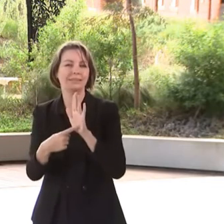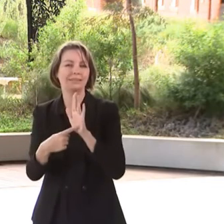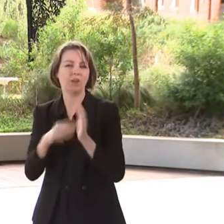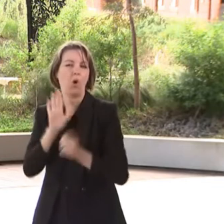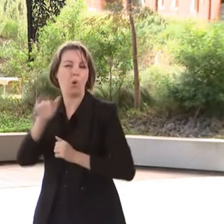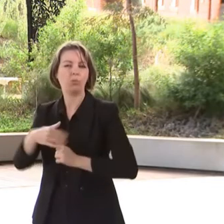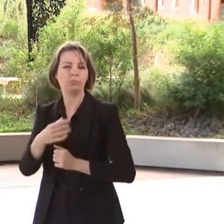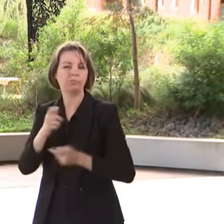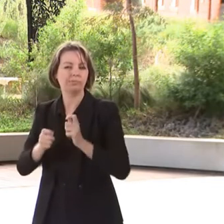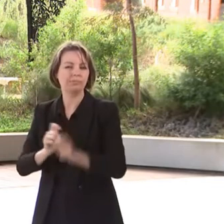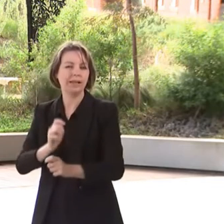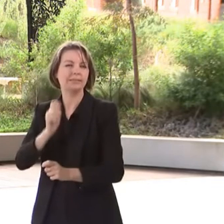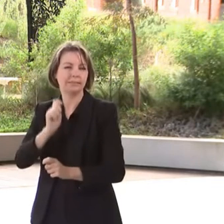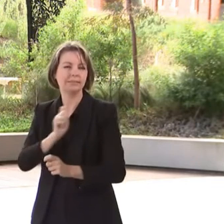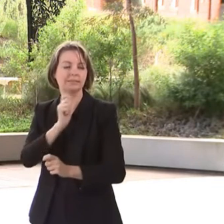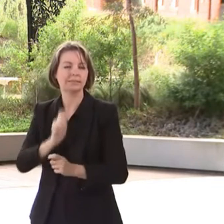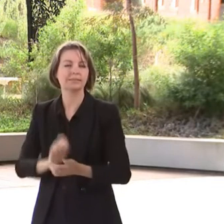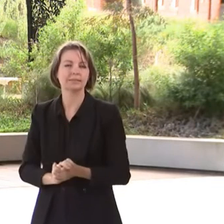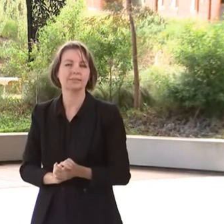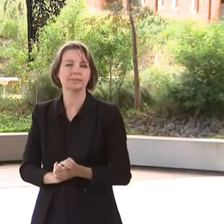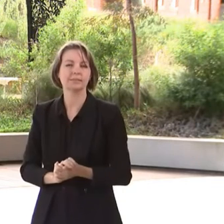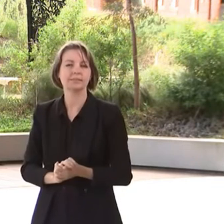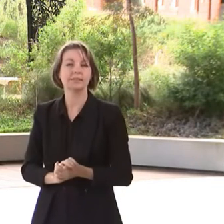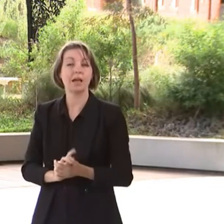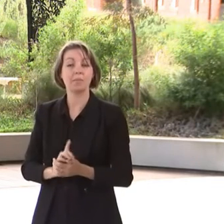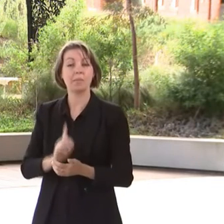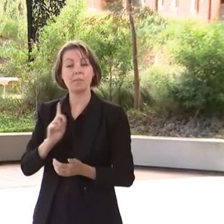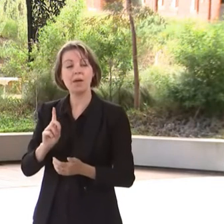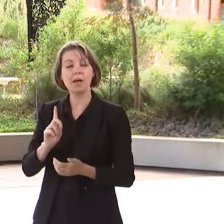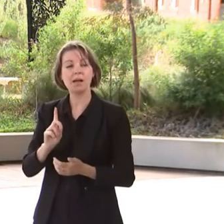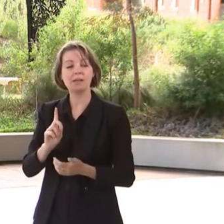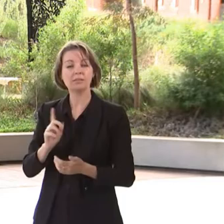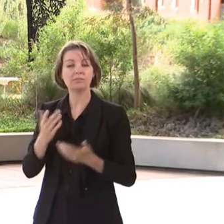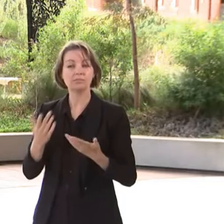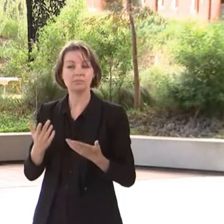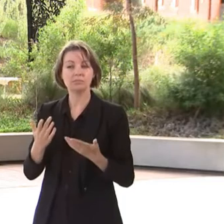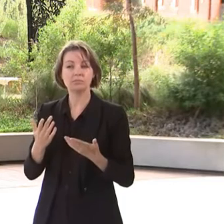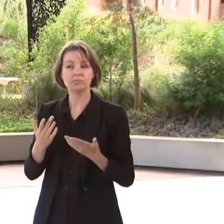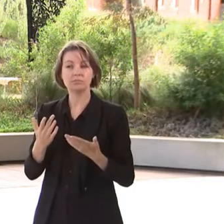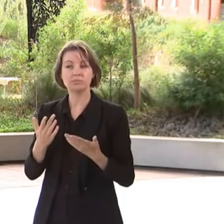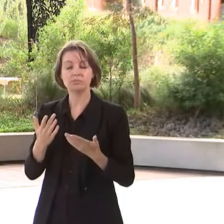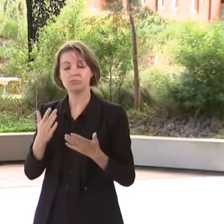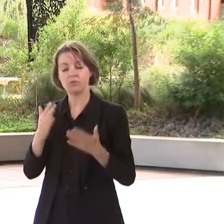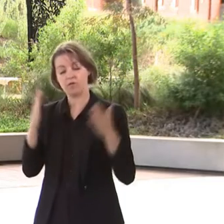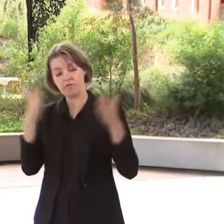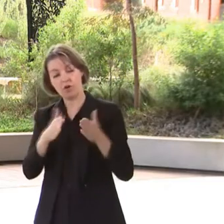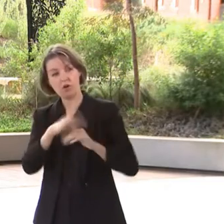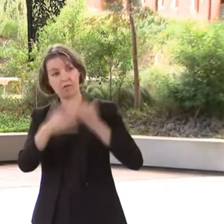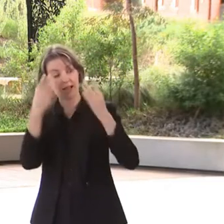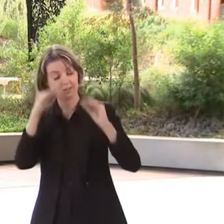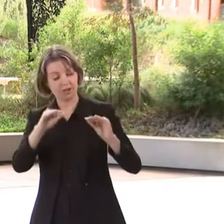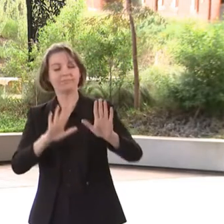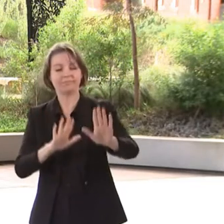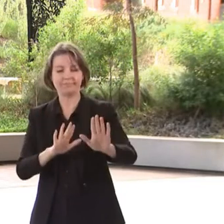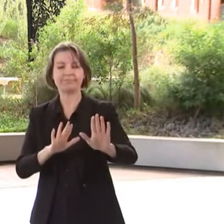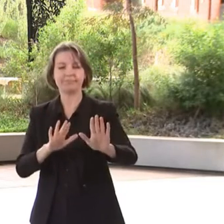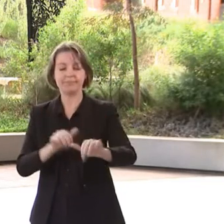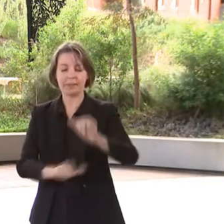mean, from an educational outcome. I mean, we work through the pandemic. Take a step